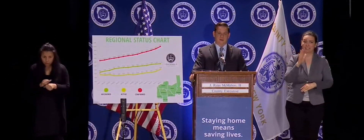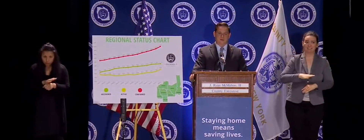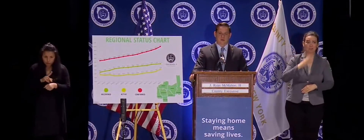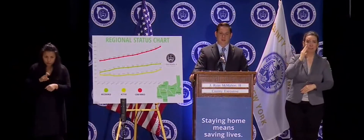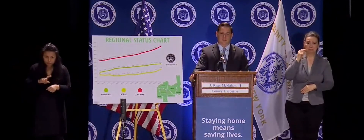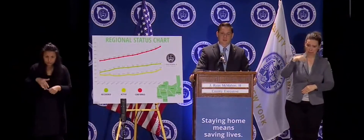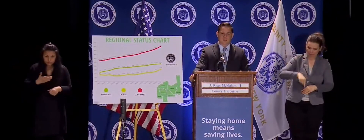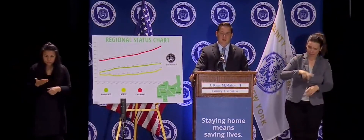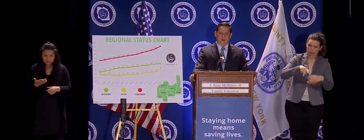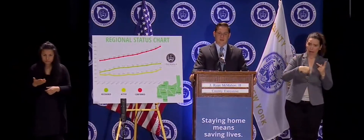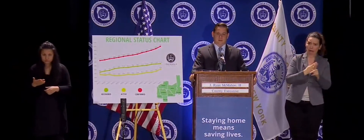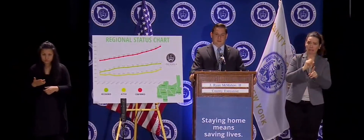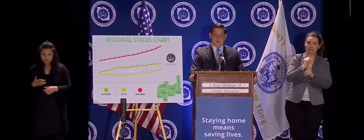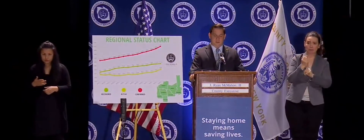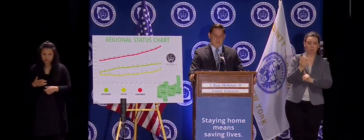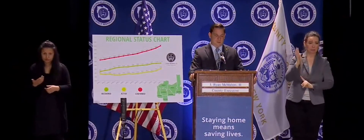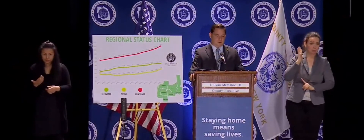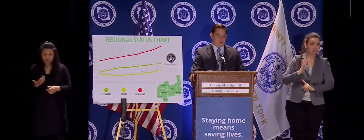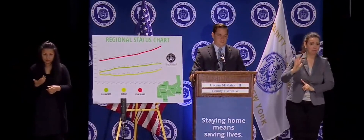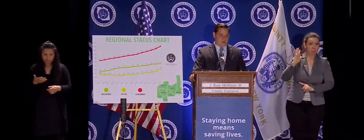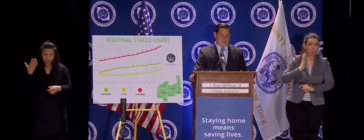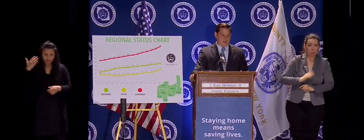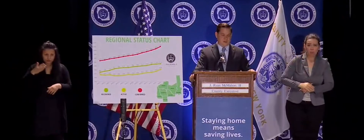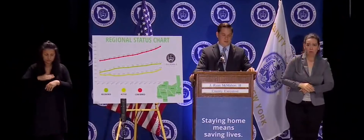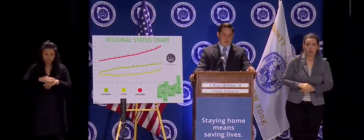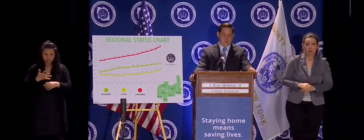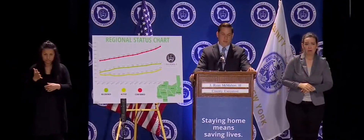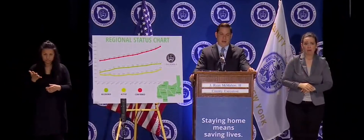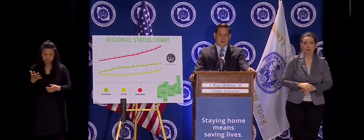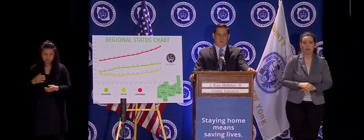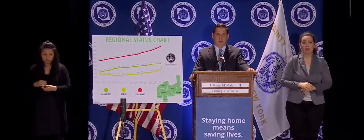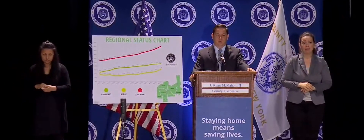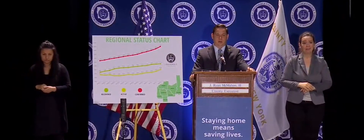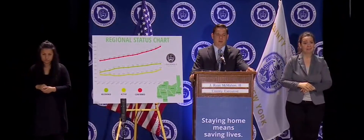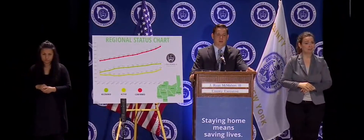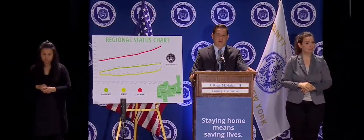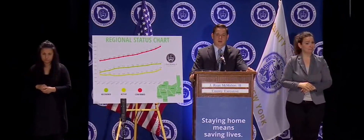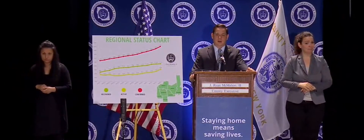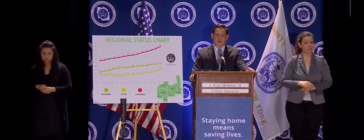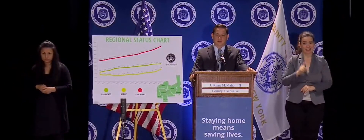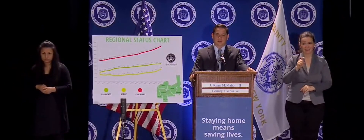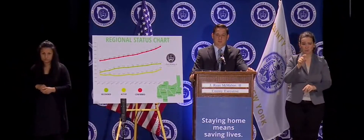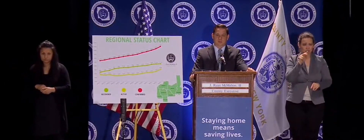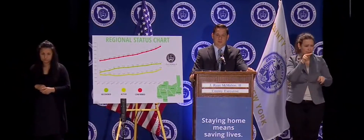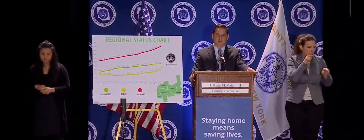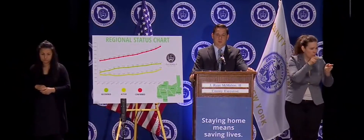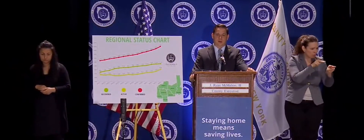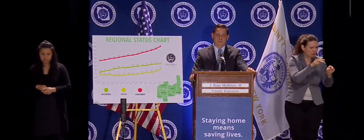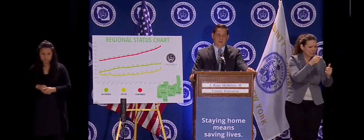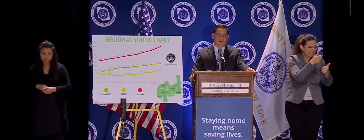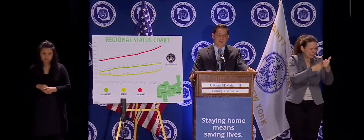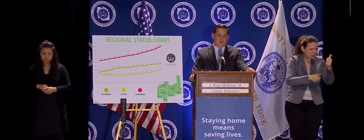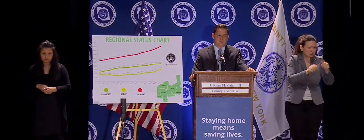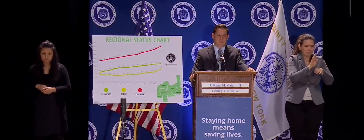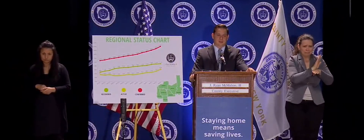by industry. He might be a little different because I think he's got a big ag component to his business,